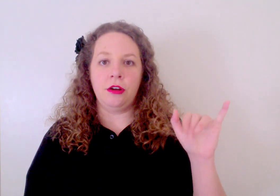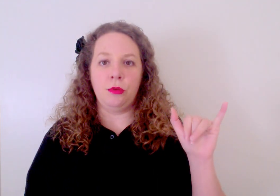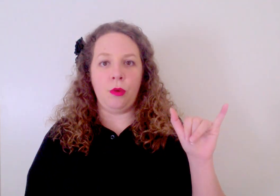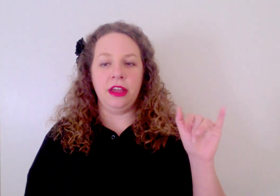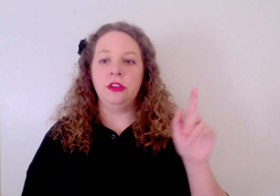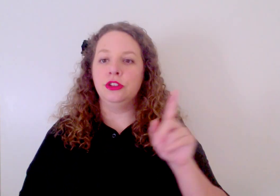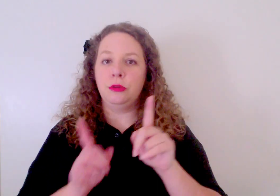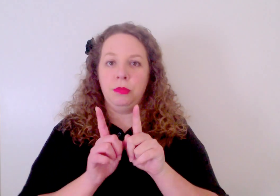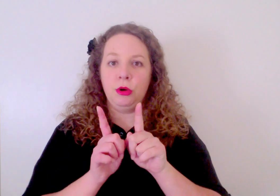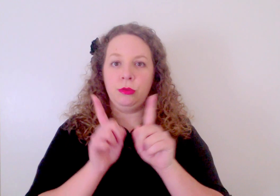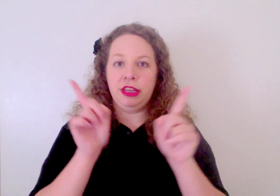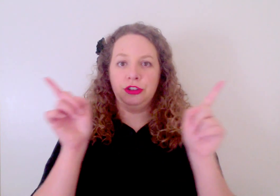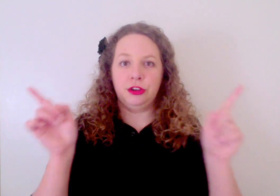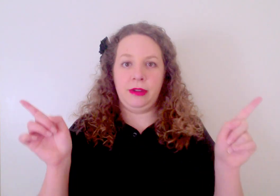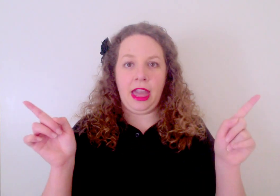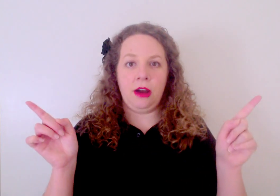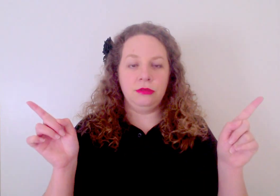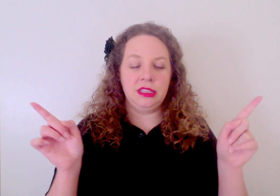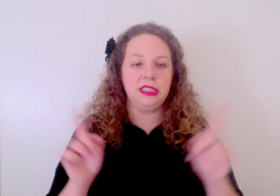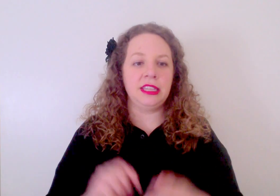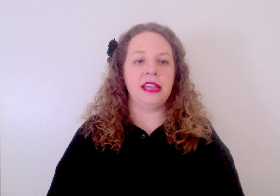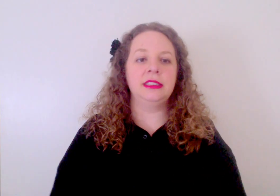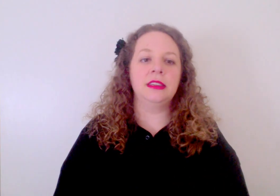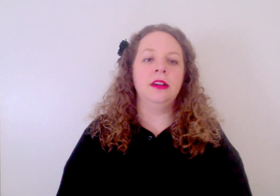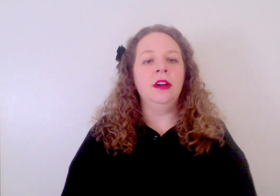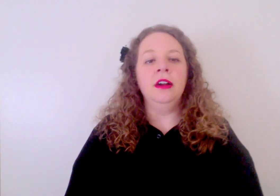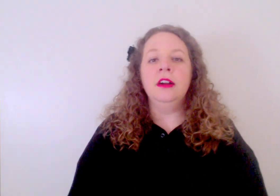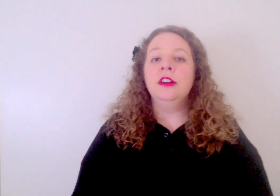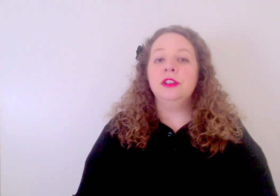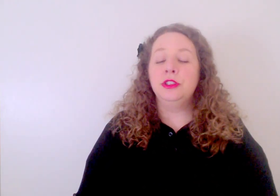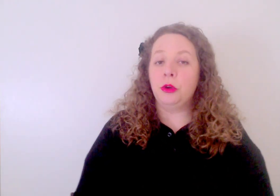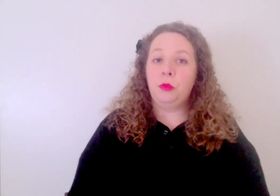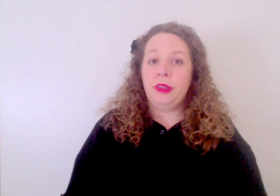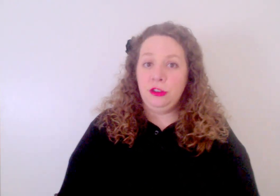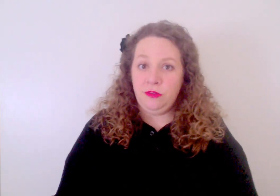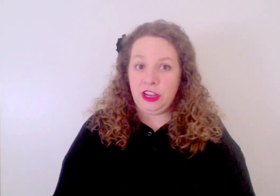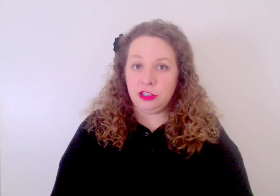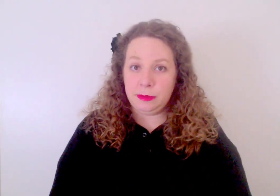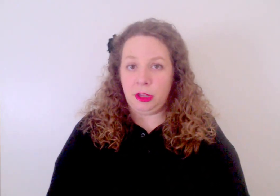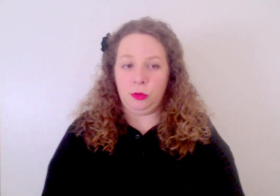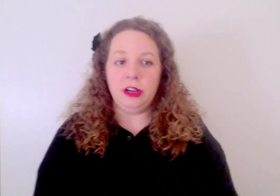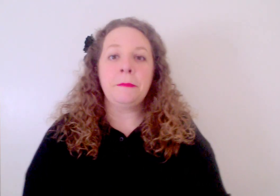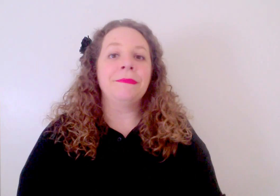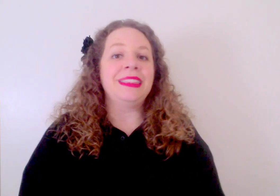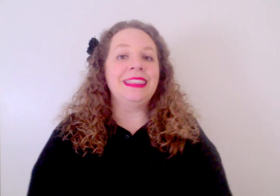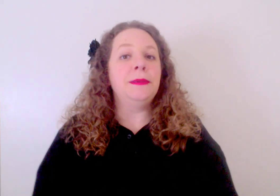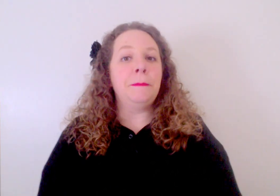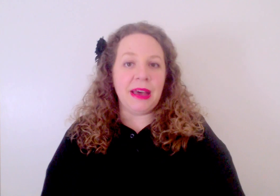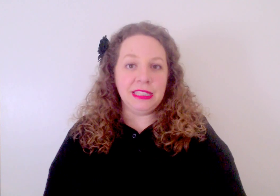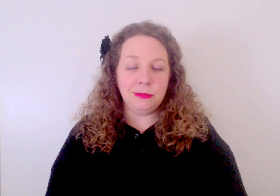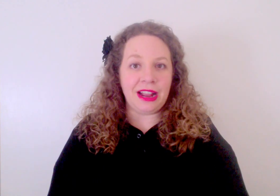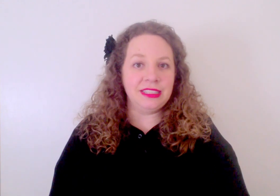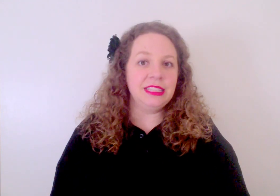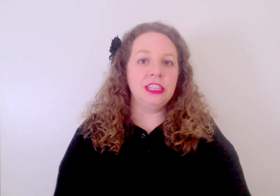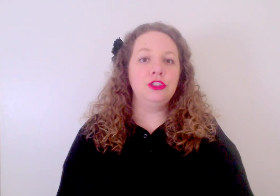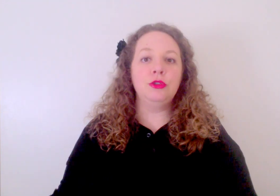S-T-A-R-R-Y. So both ways you're going out to the sides. So when you fingerspell a word, the best practice is to